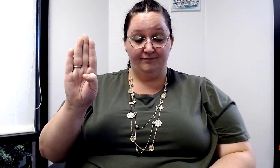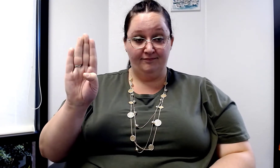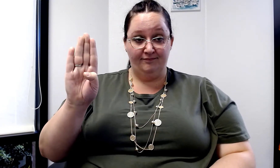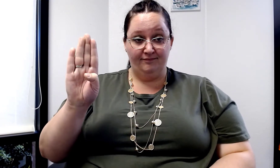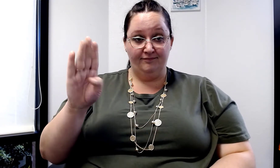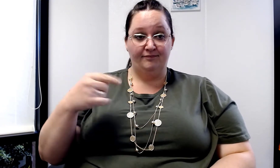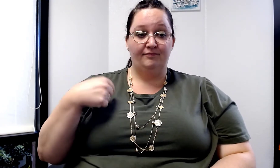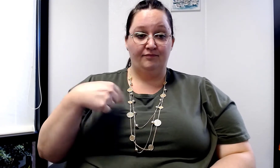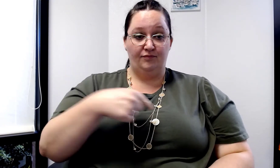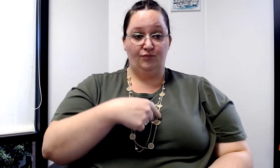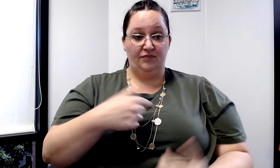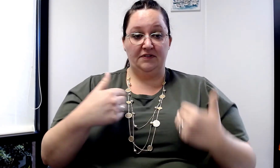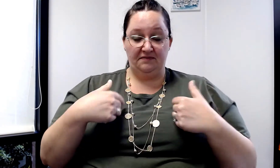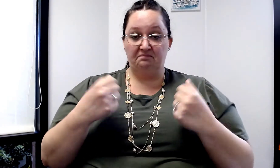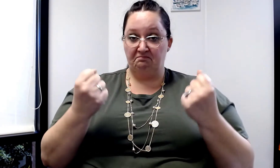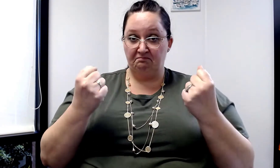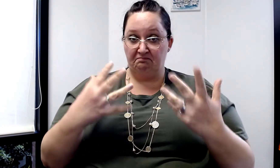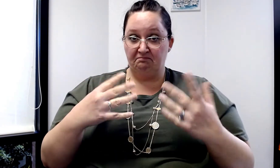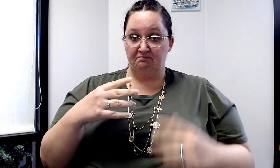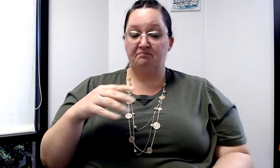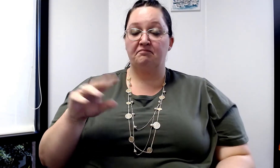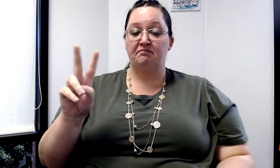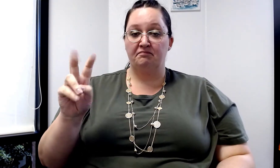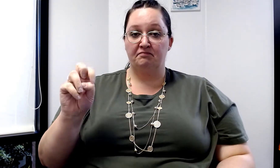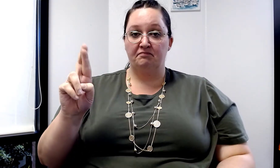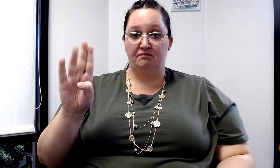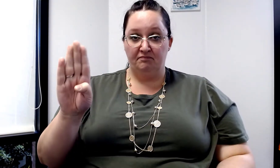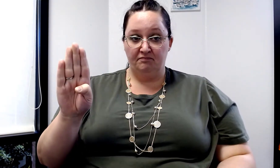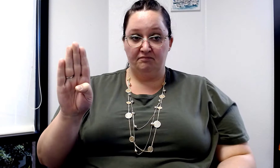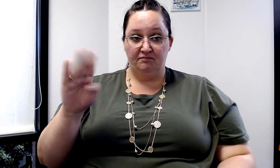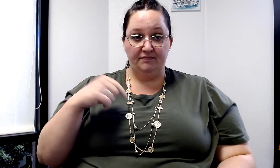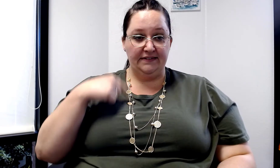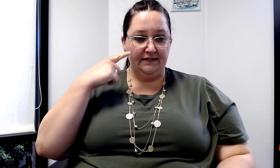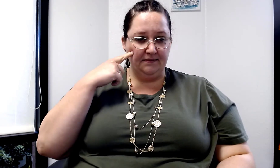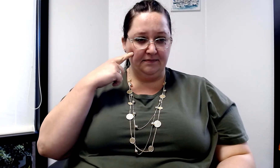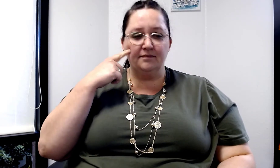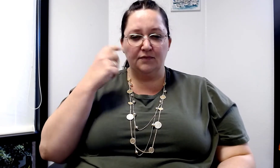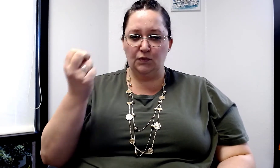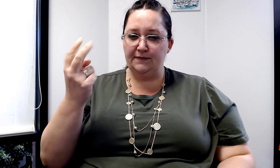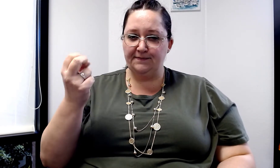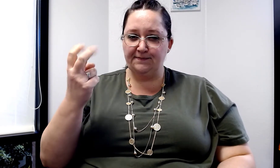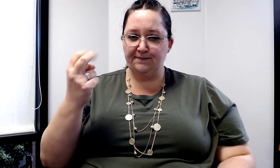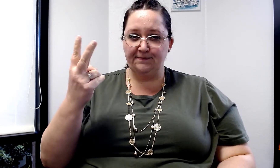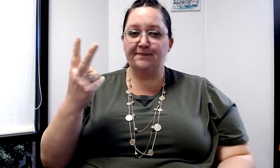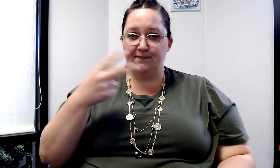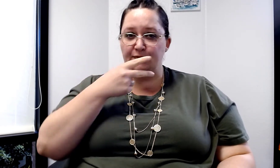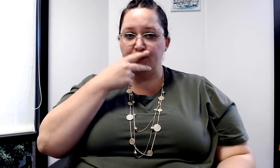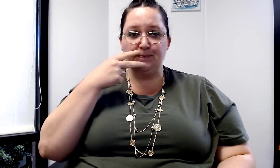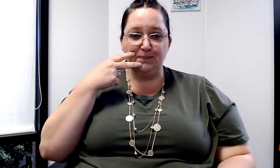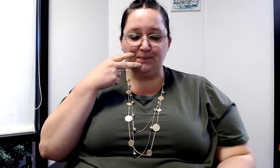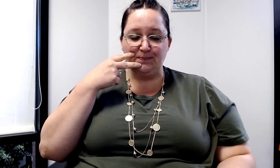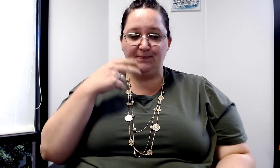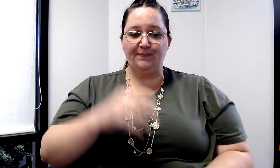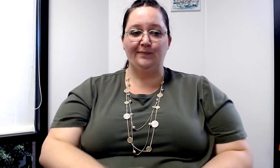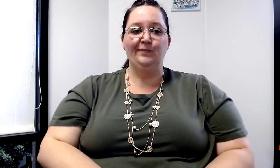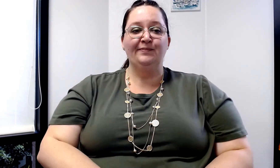For your section on verbs, there are lots of verbs we have in this list. I believe we have 12.